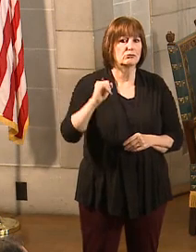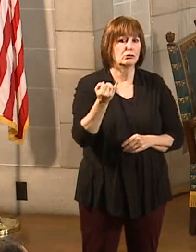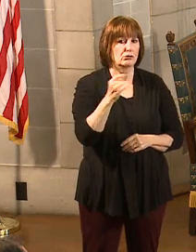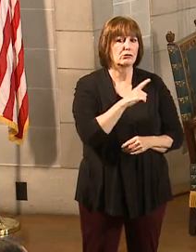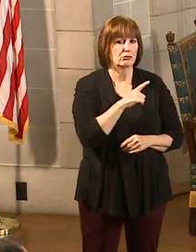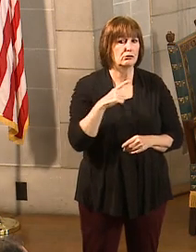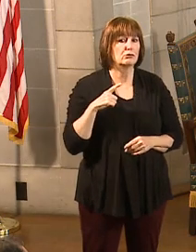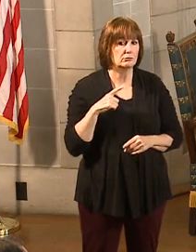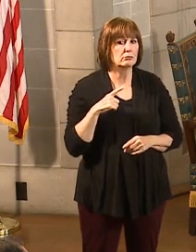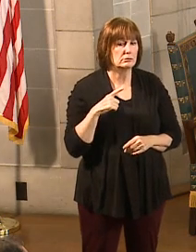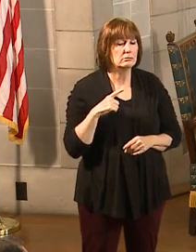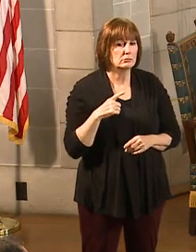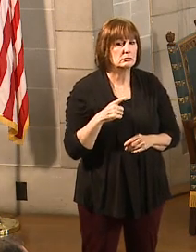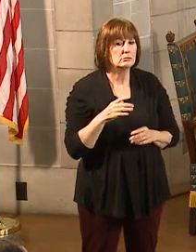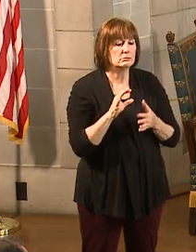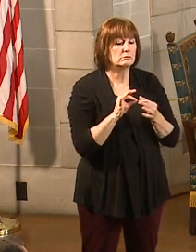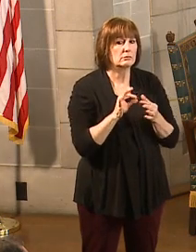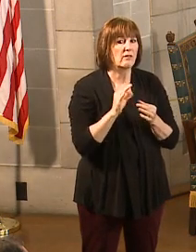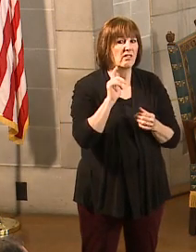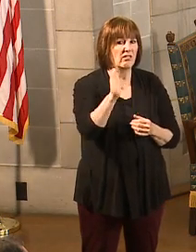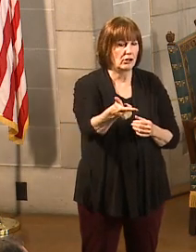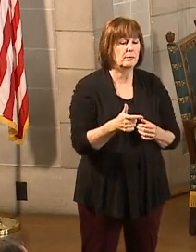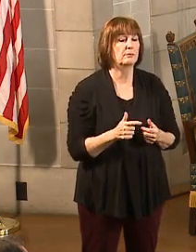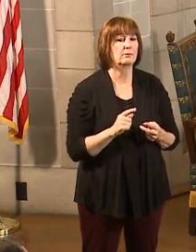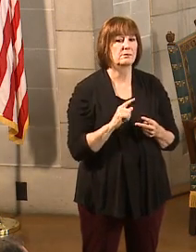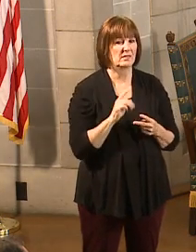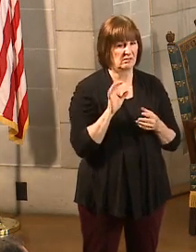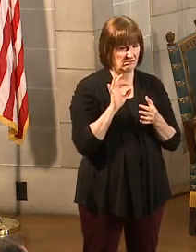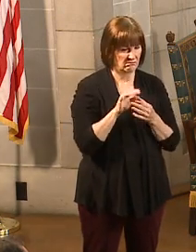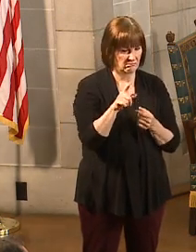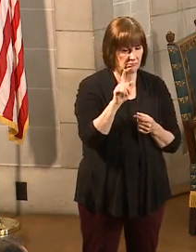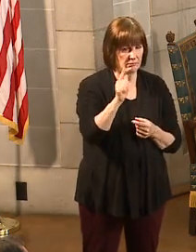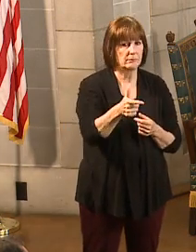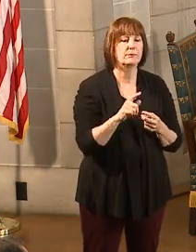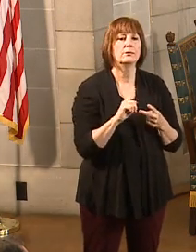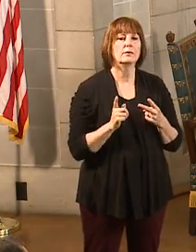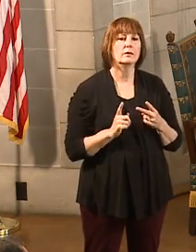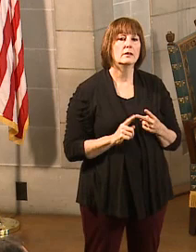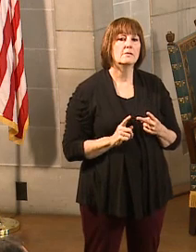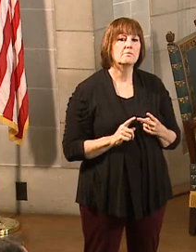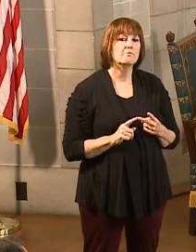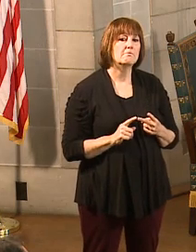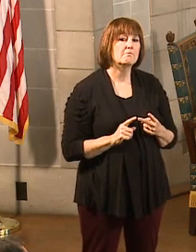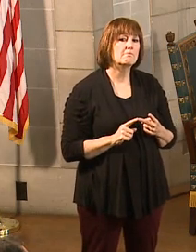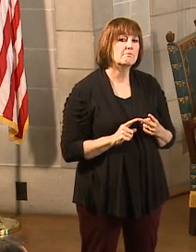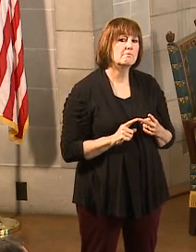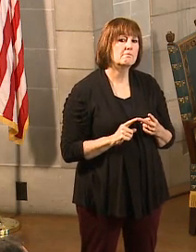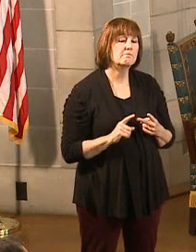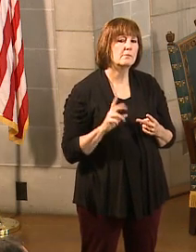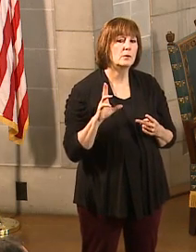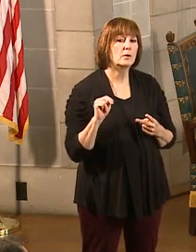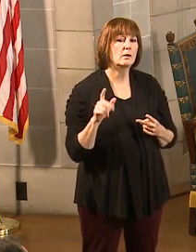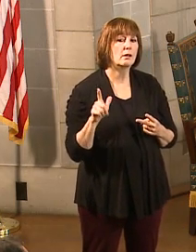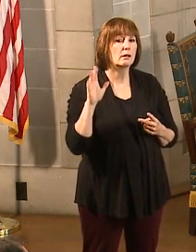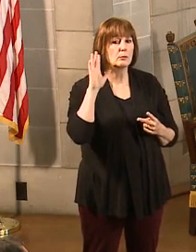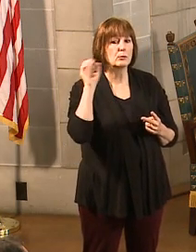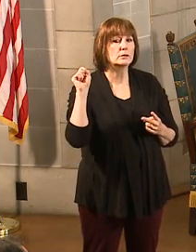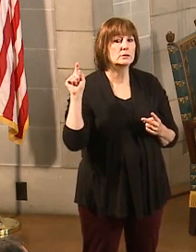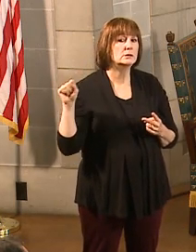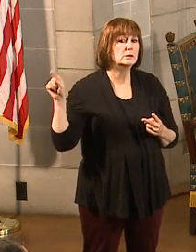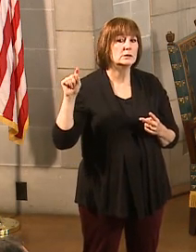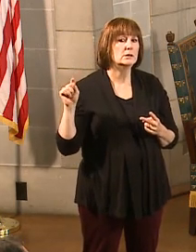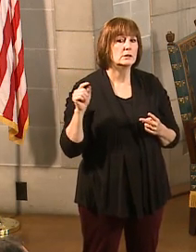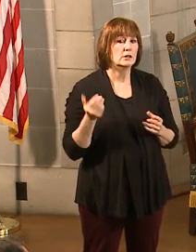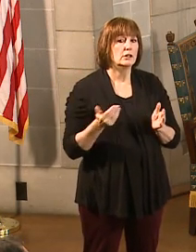the sine die address and talk about legislative issues. So I'll get back to you on that one. Chancellor Green, President Carter, they stated this